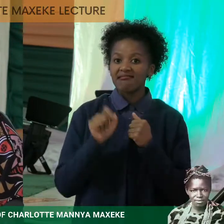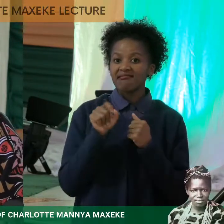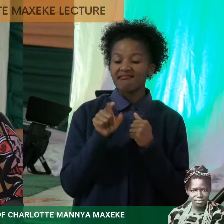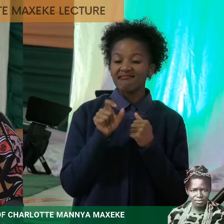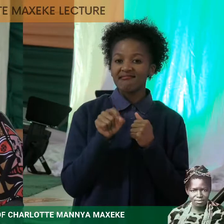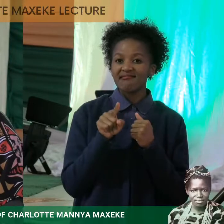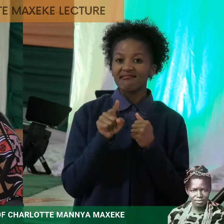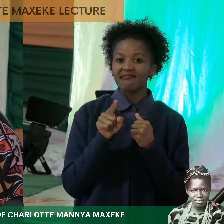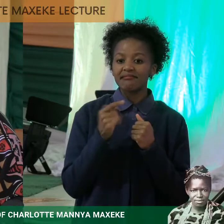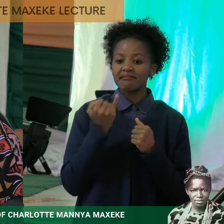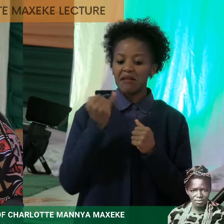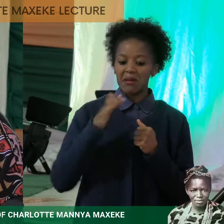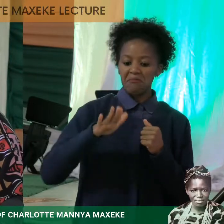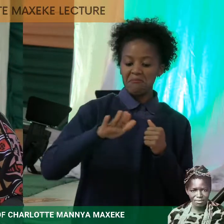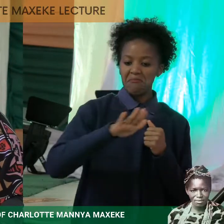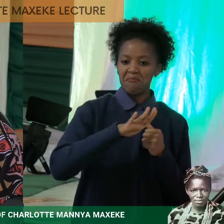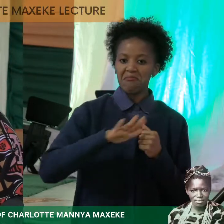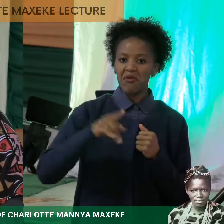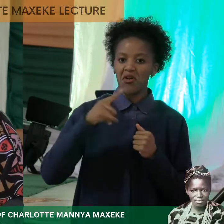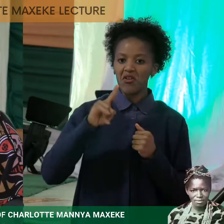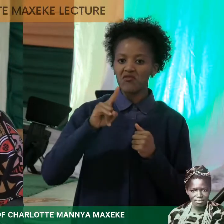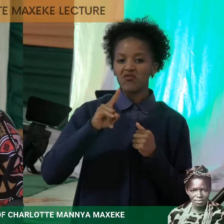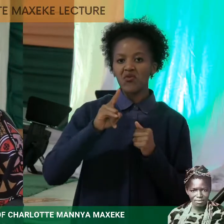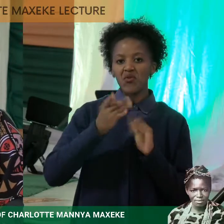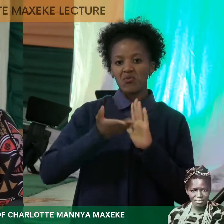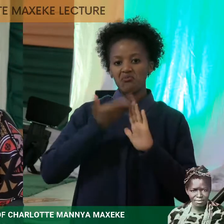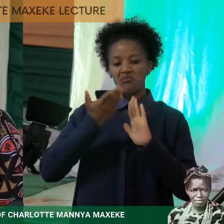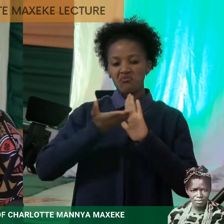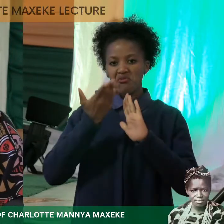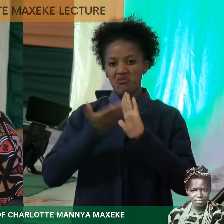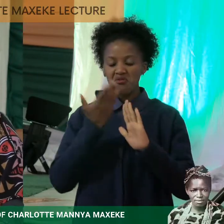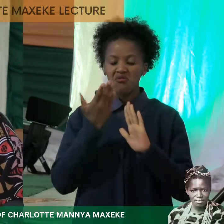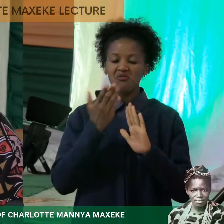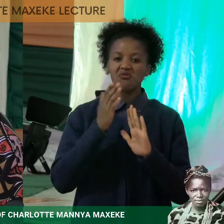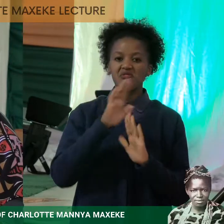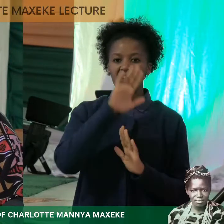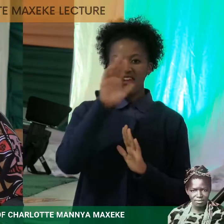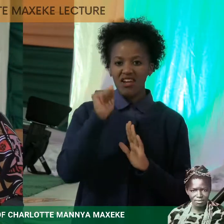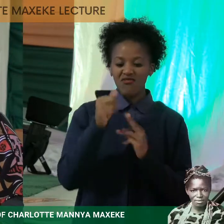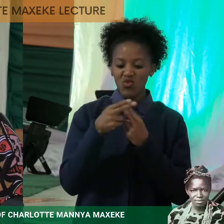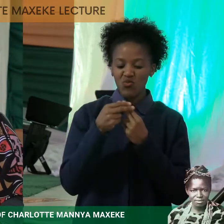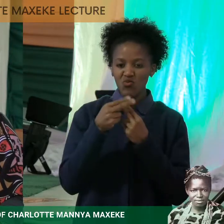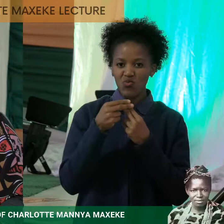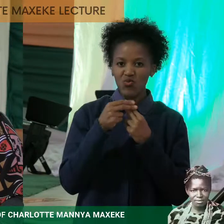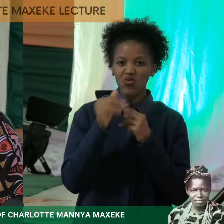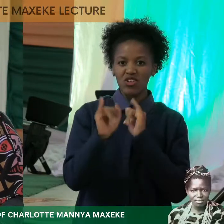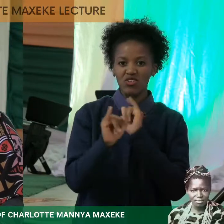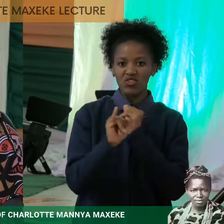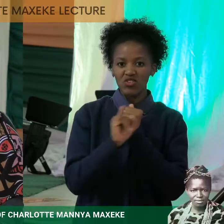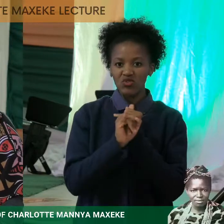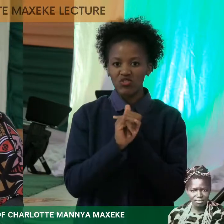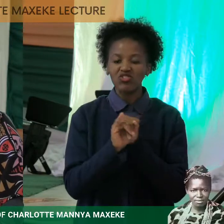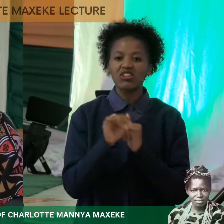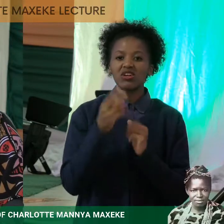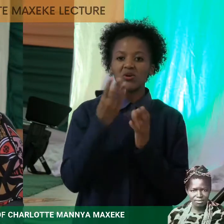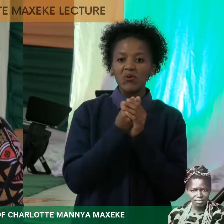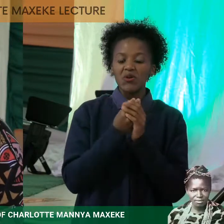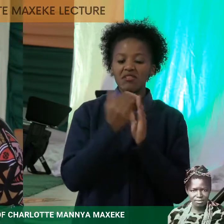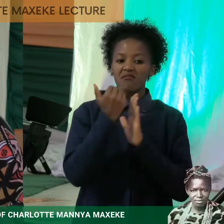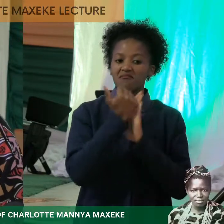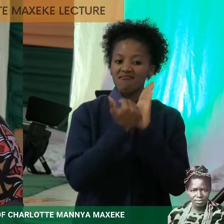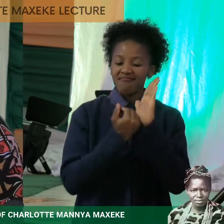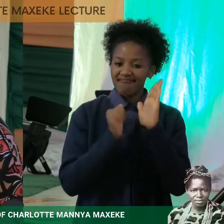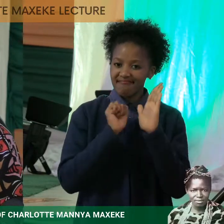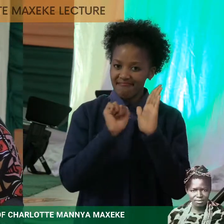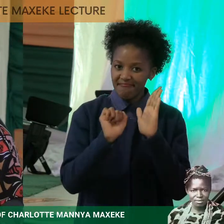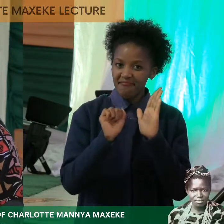as a platform to promote the African Union institution and its programs towards the